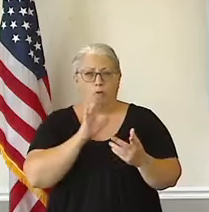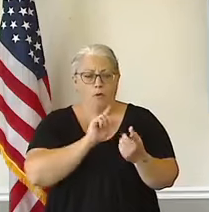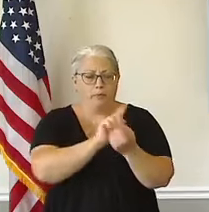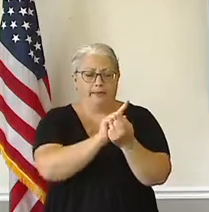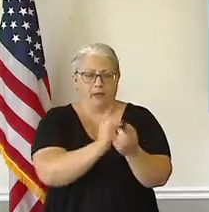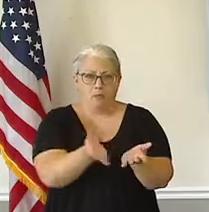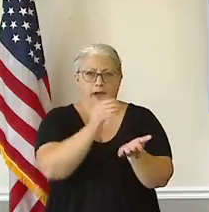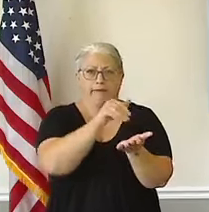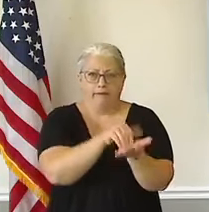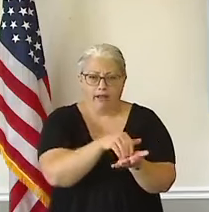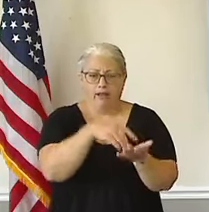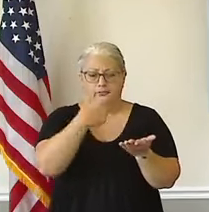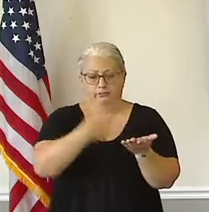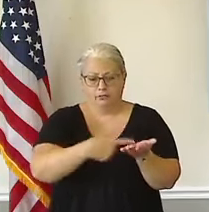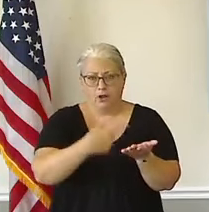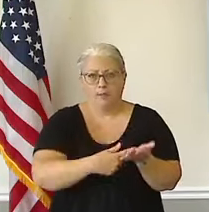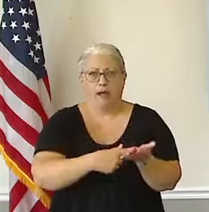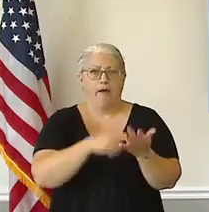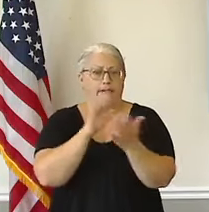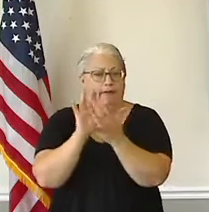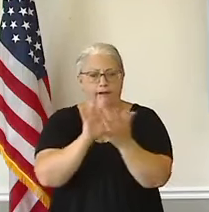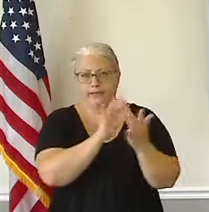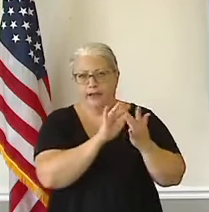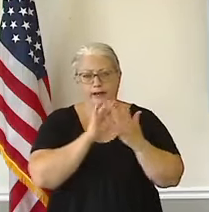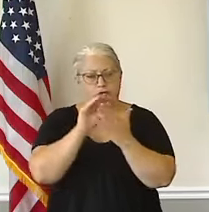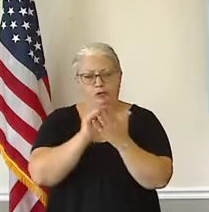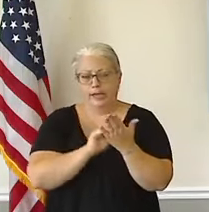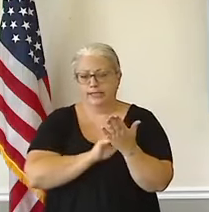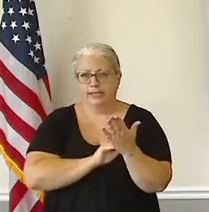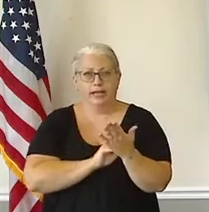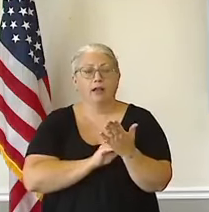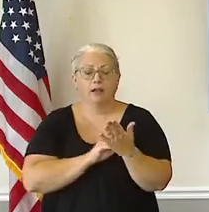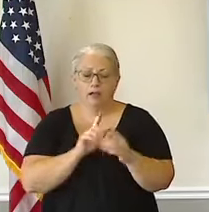policy ideas that Andy mentioned.